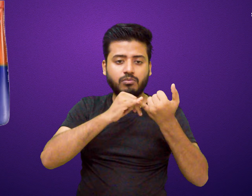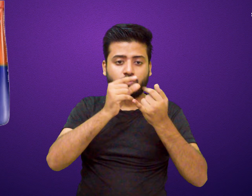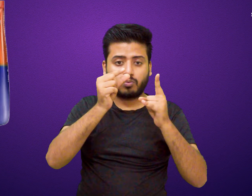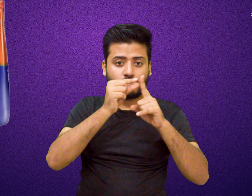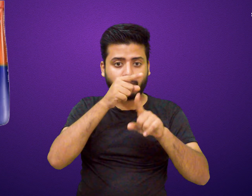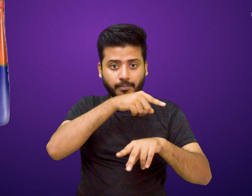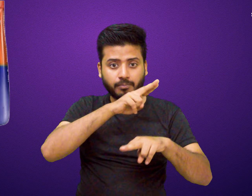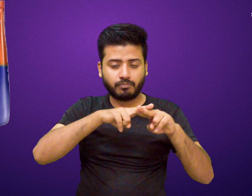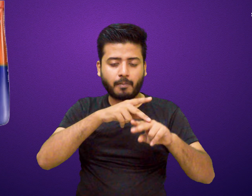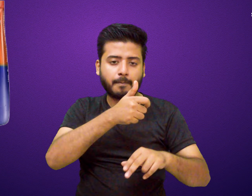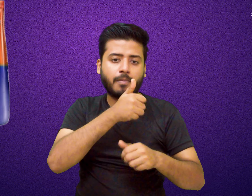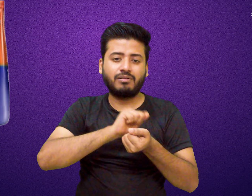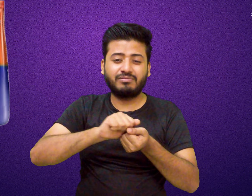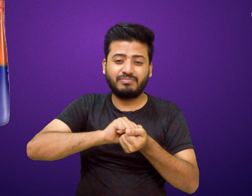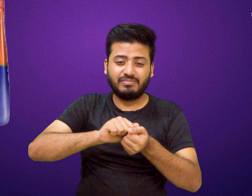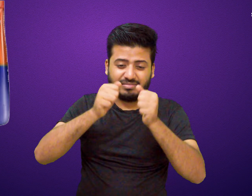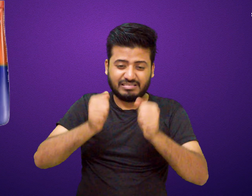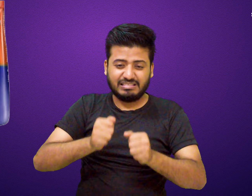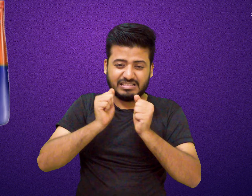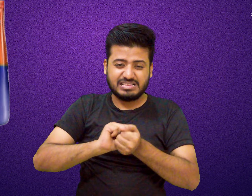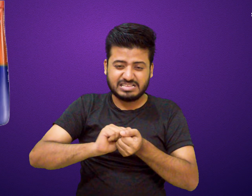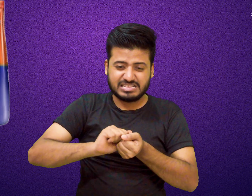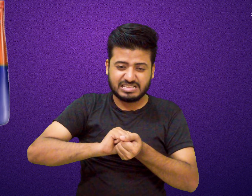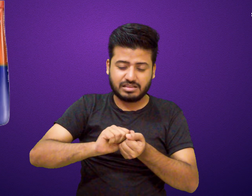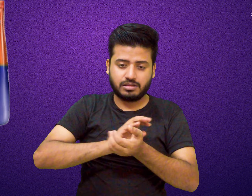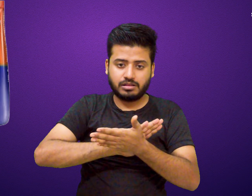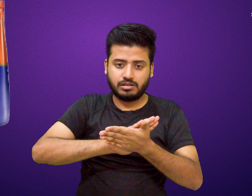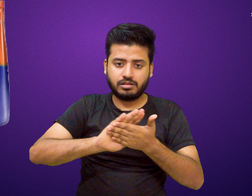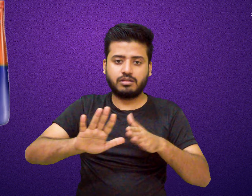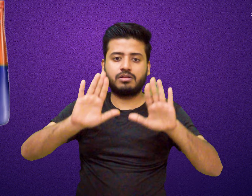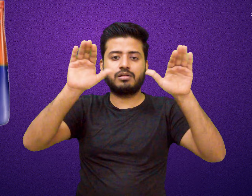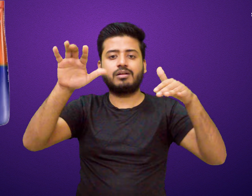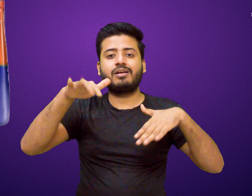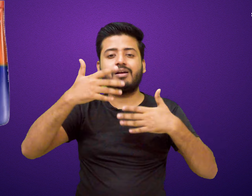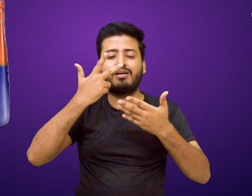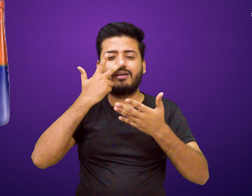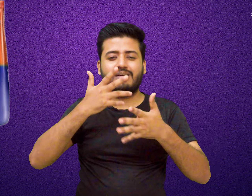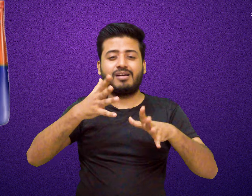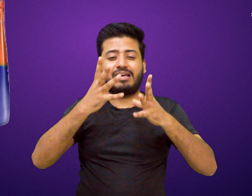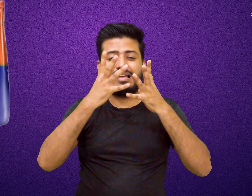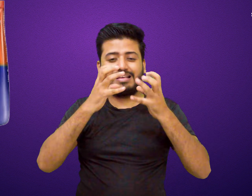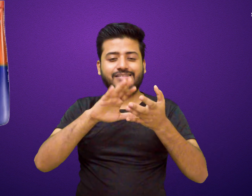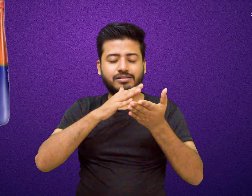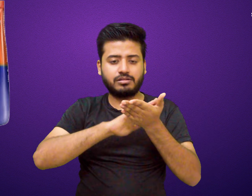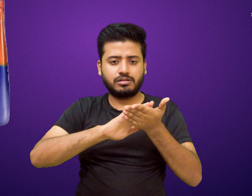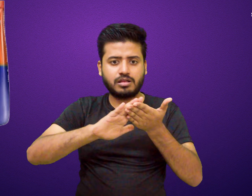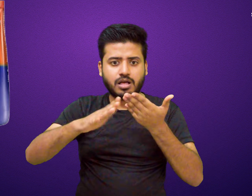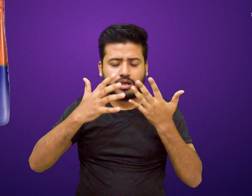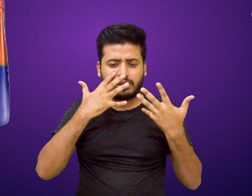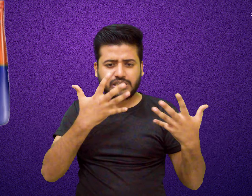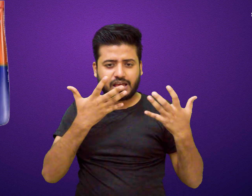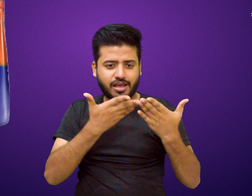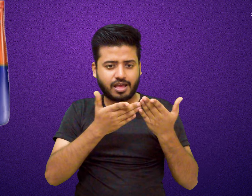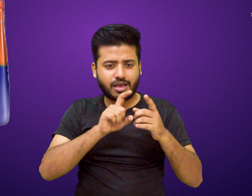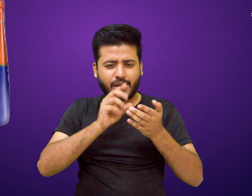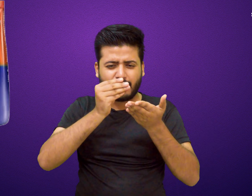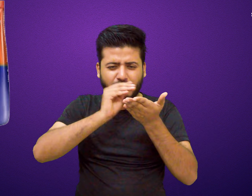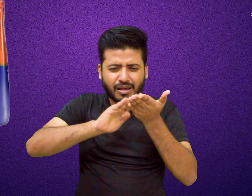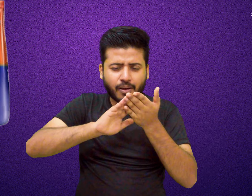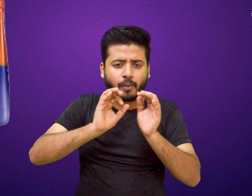with a focus on specific needs like eco-friendliness, fabric softness, or value. High-quality alternatives to Surf Excel. These